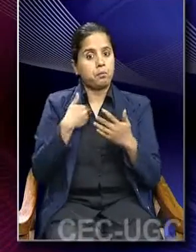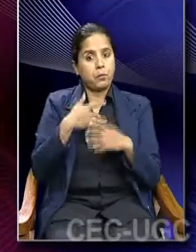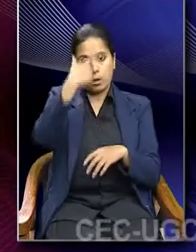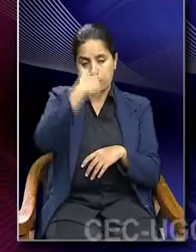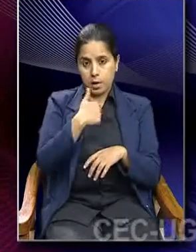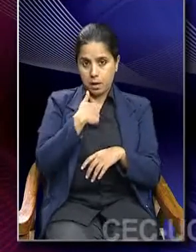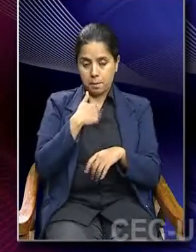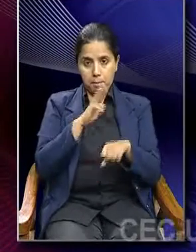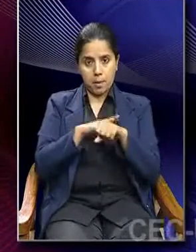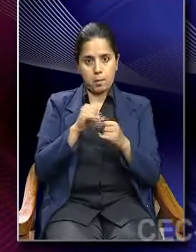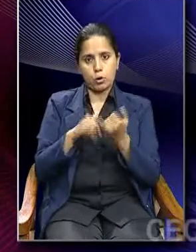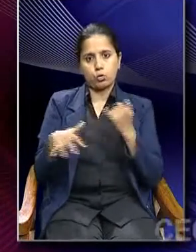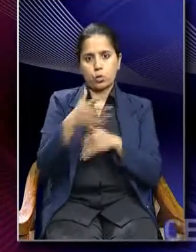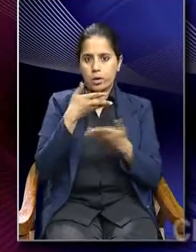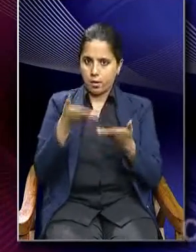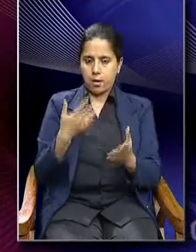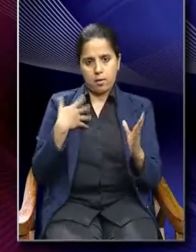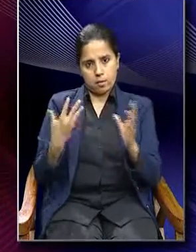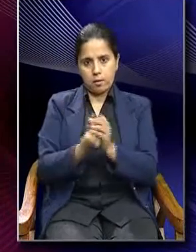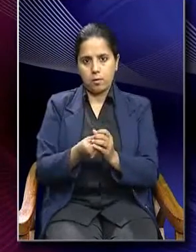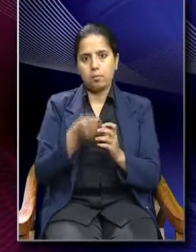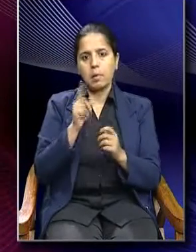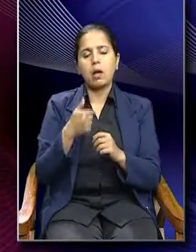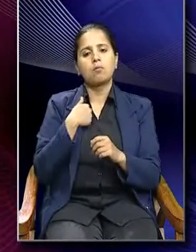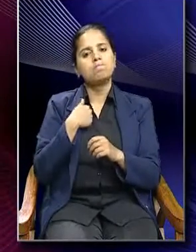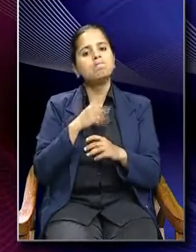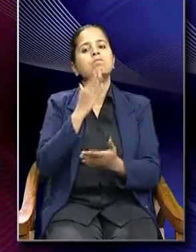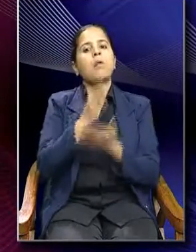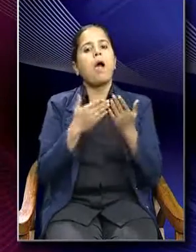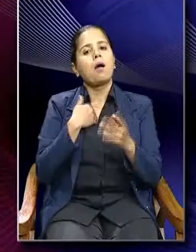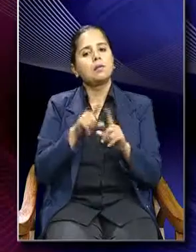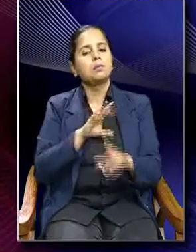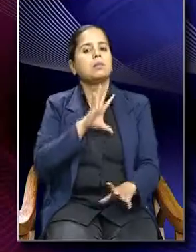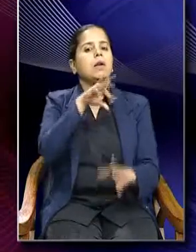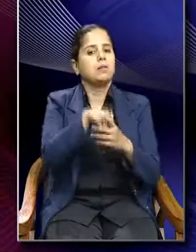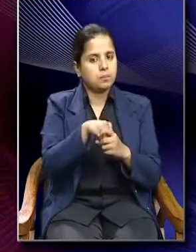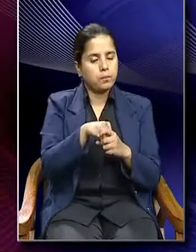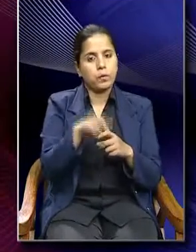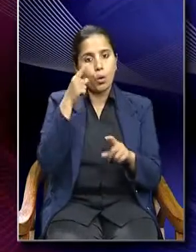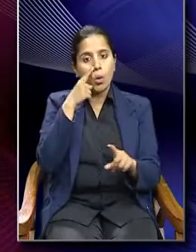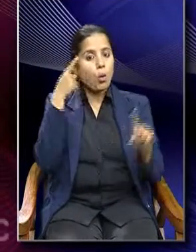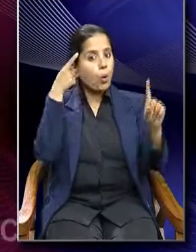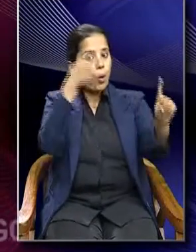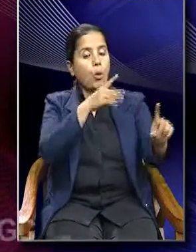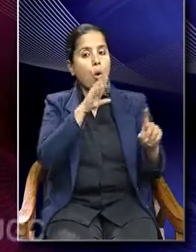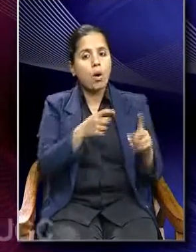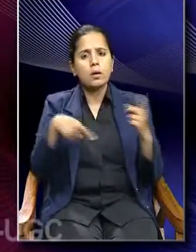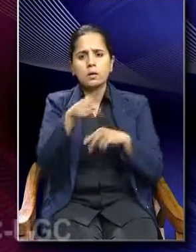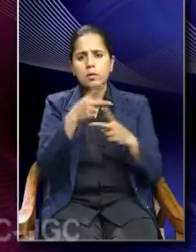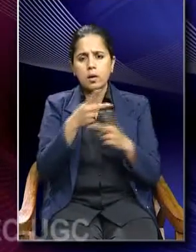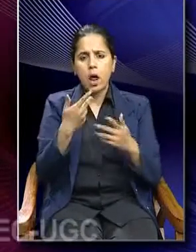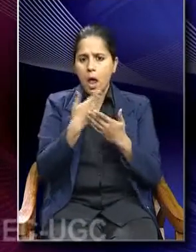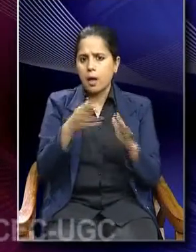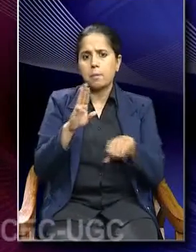as member of society becomes a part of the society. Goal attainment, every